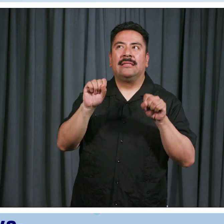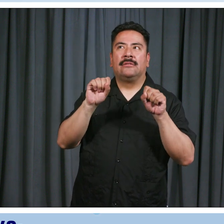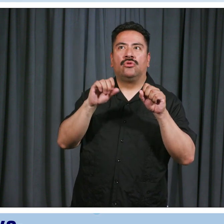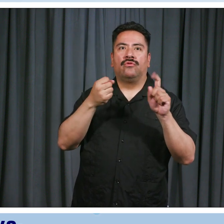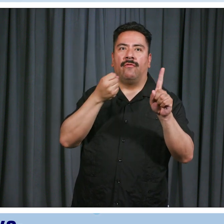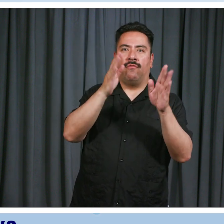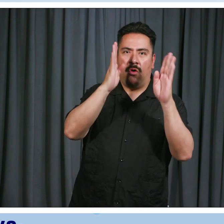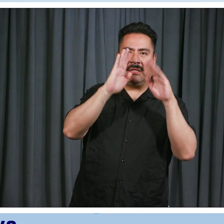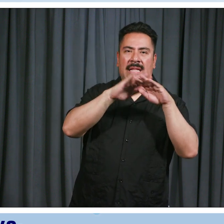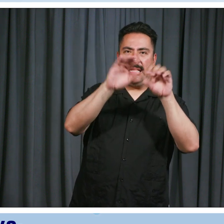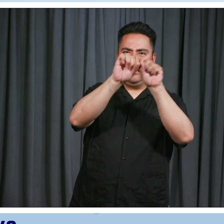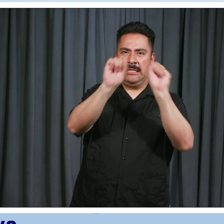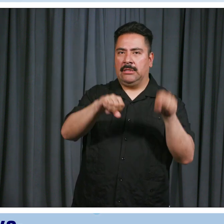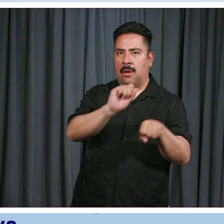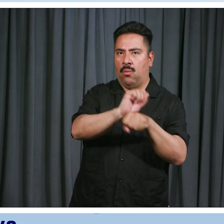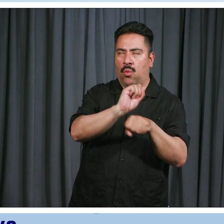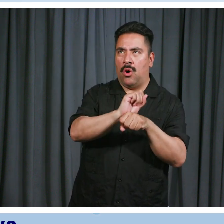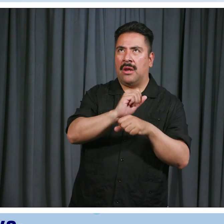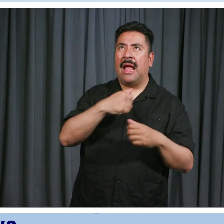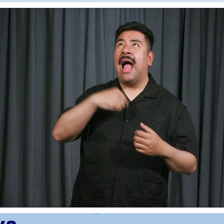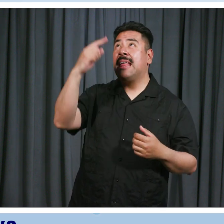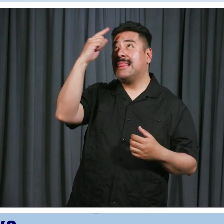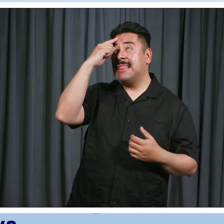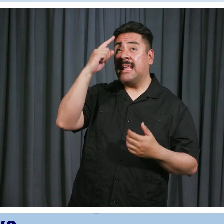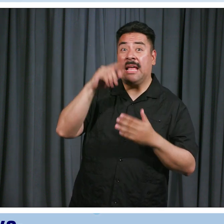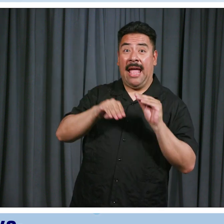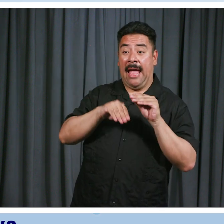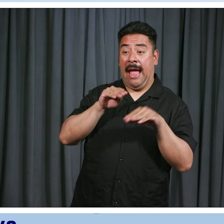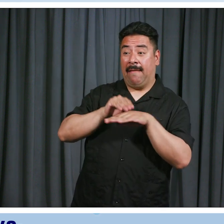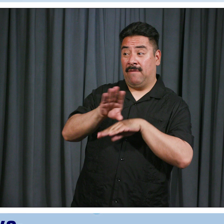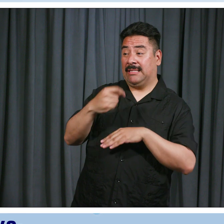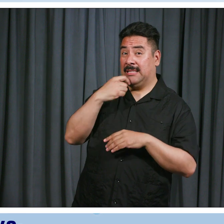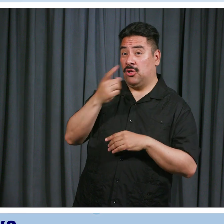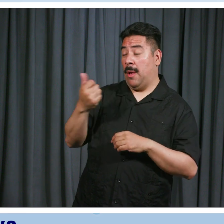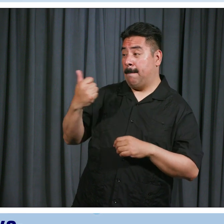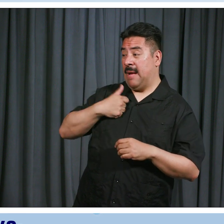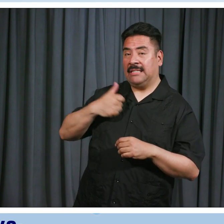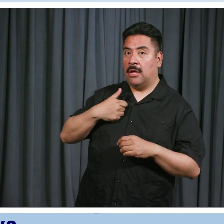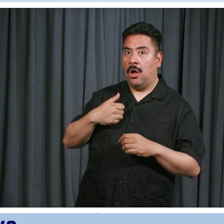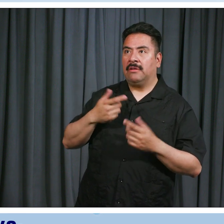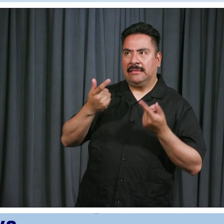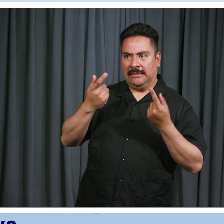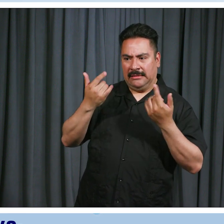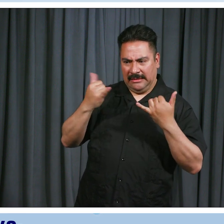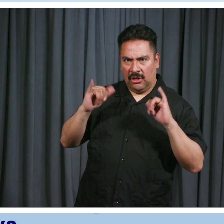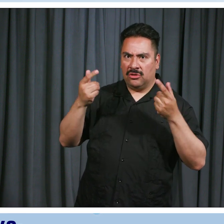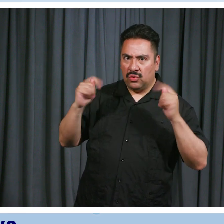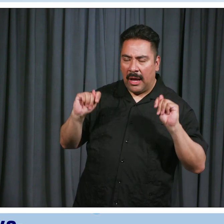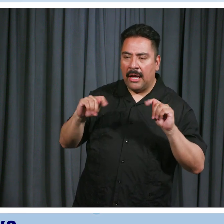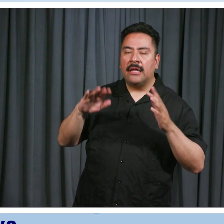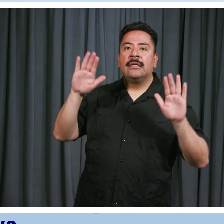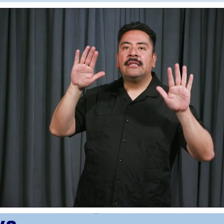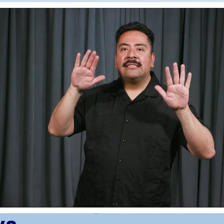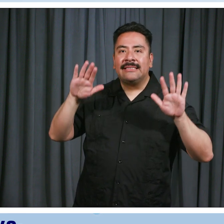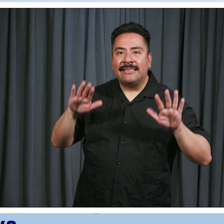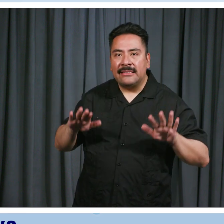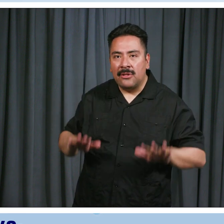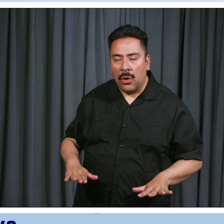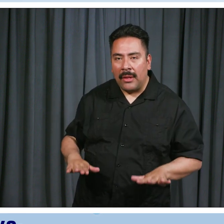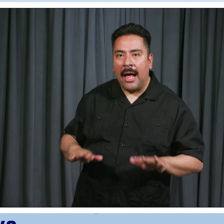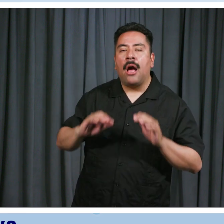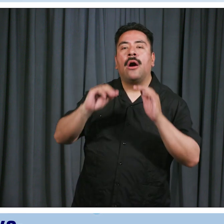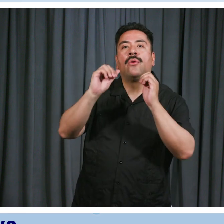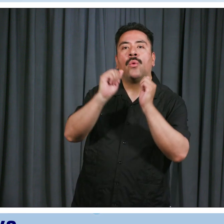have told myself, and what I still try to tell myself, is slow down with innovation or